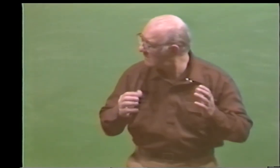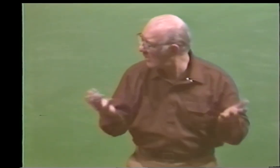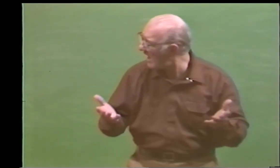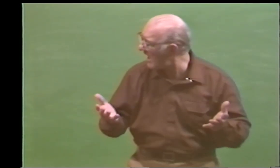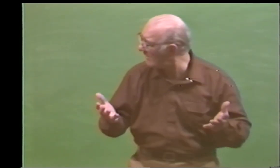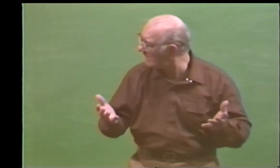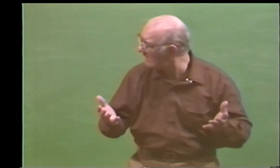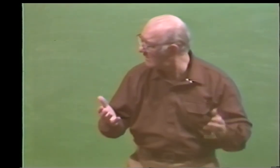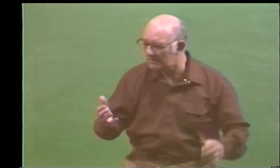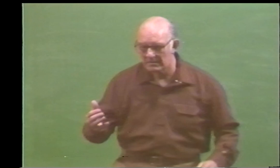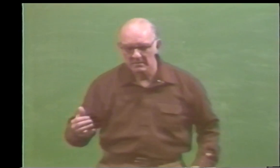What?